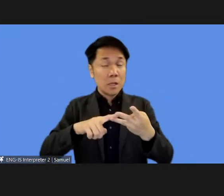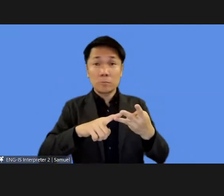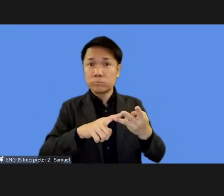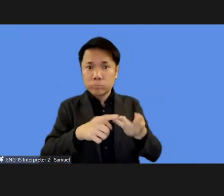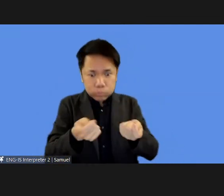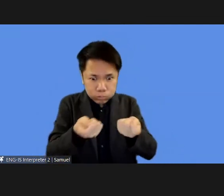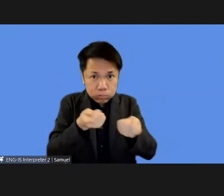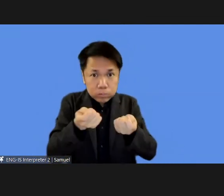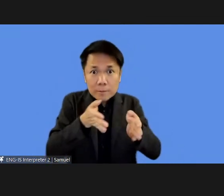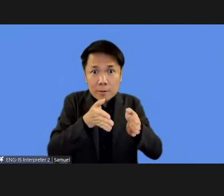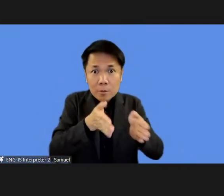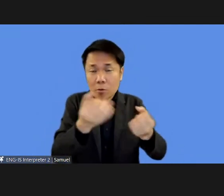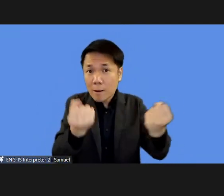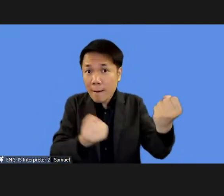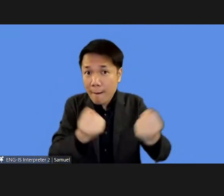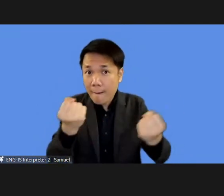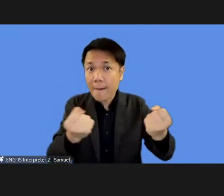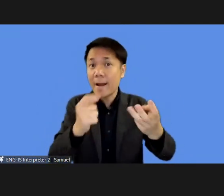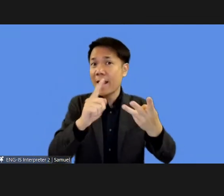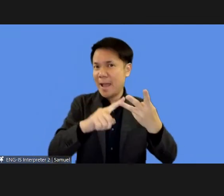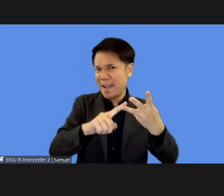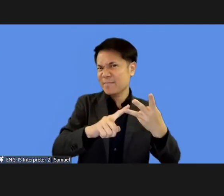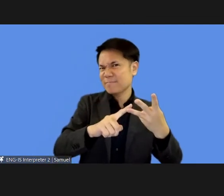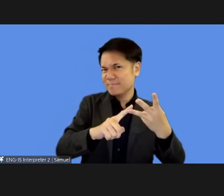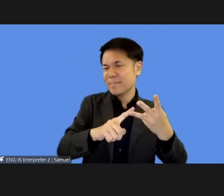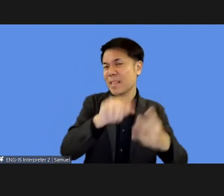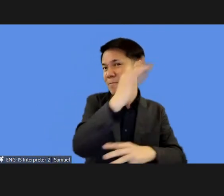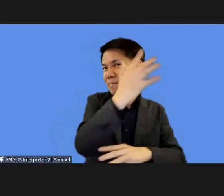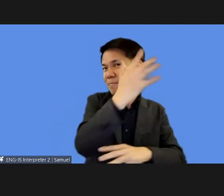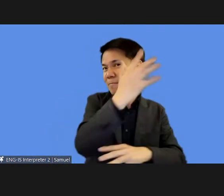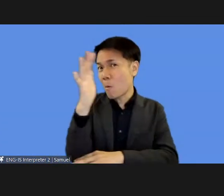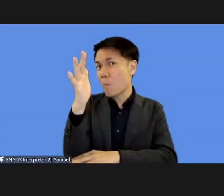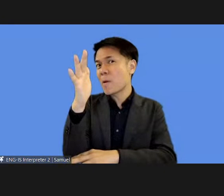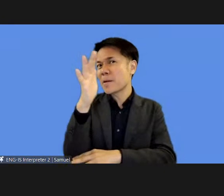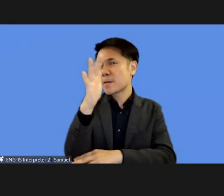green mobility resources. Thank you.